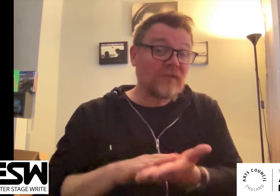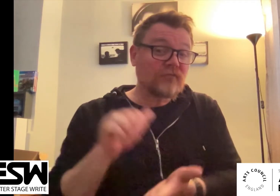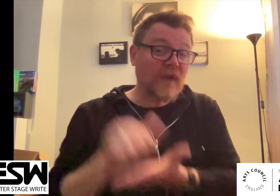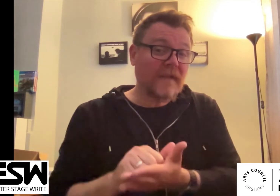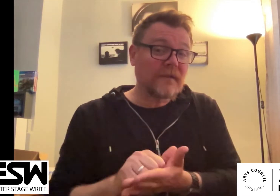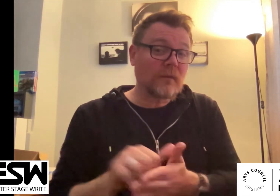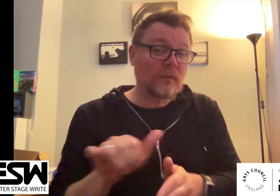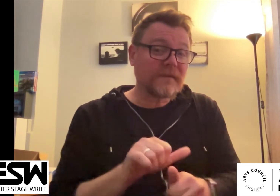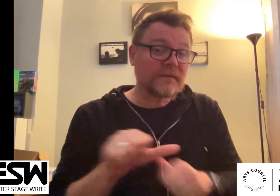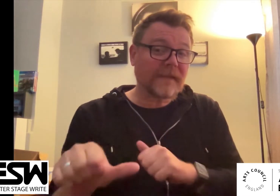Or is forgiveness better?